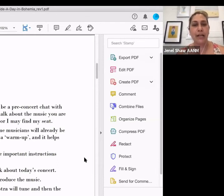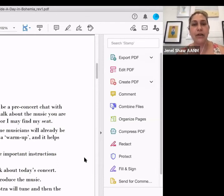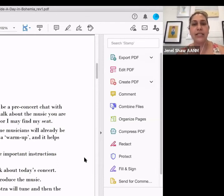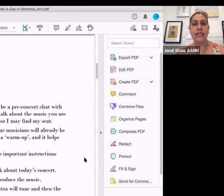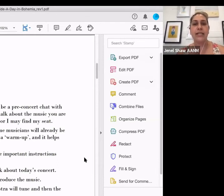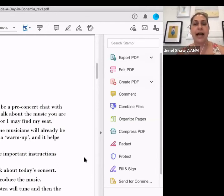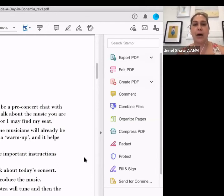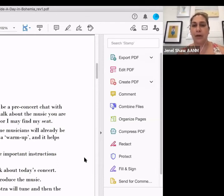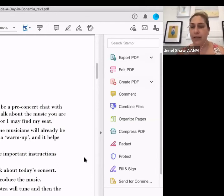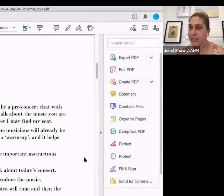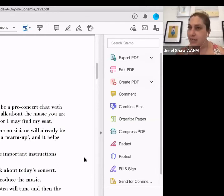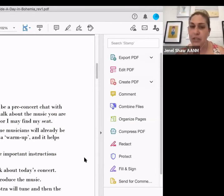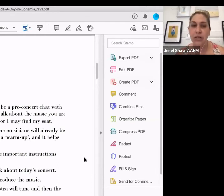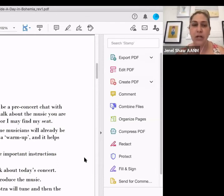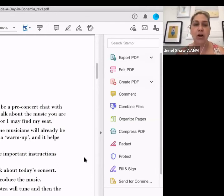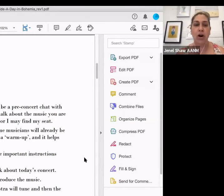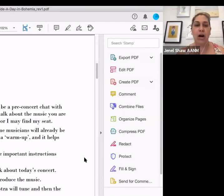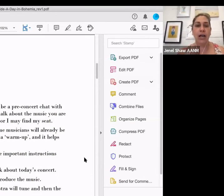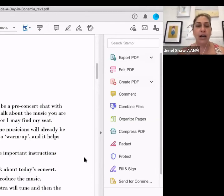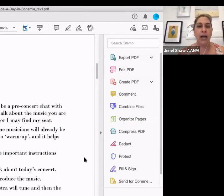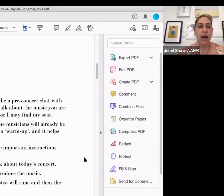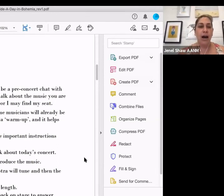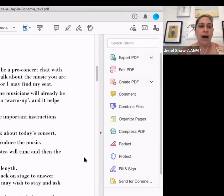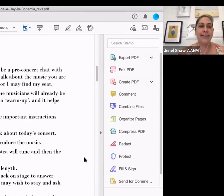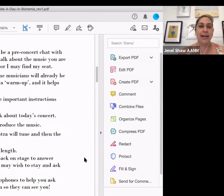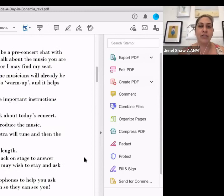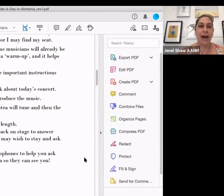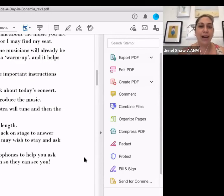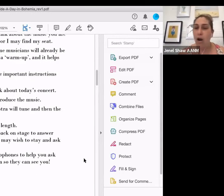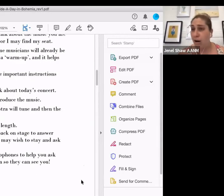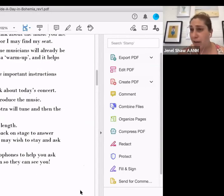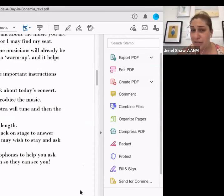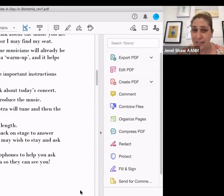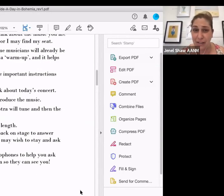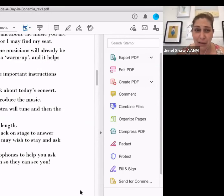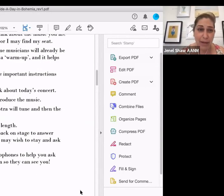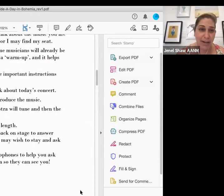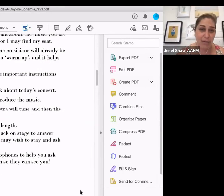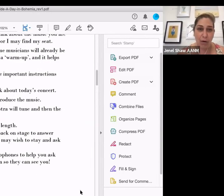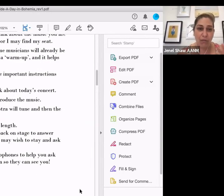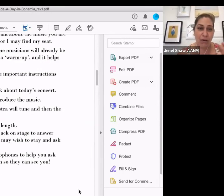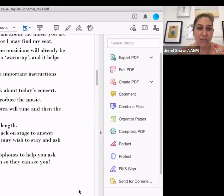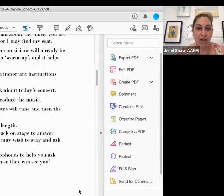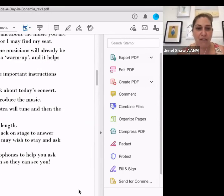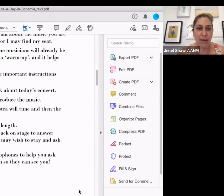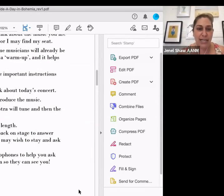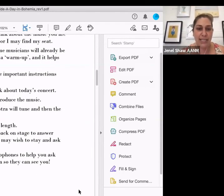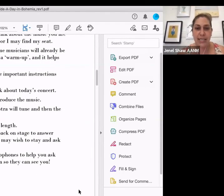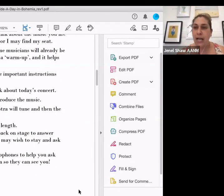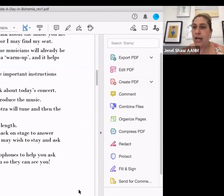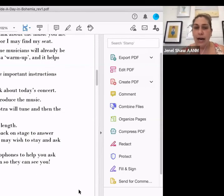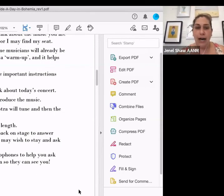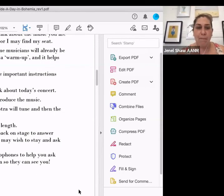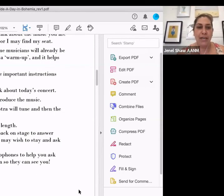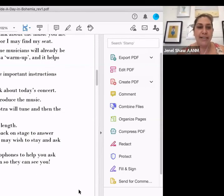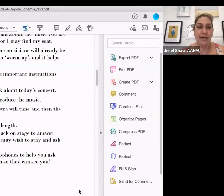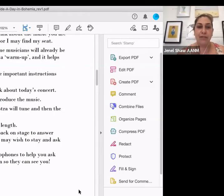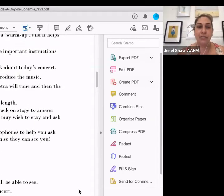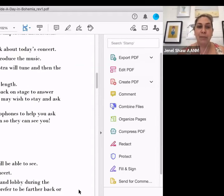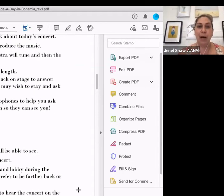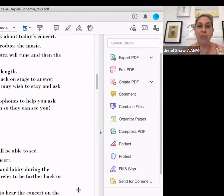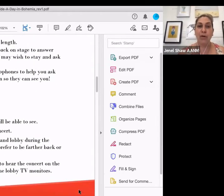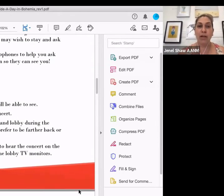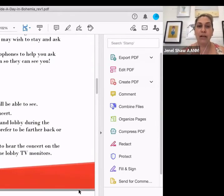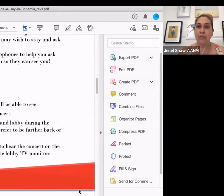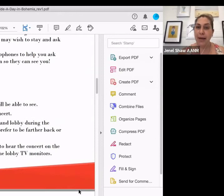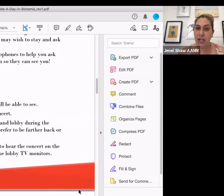in, and then you can sit down, and then someone's going to talk. It tells you how long everything's going to be. It's about 55 minutes. It tells